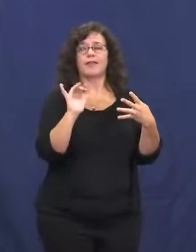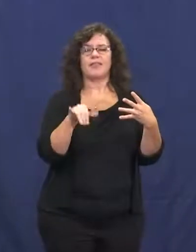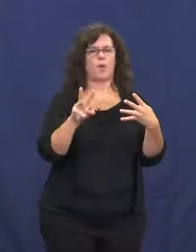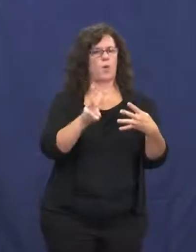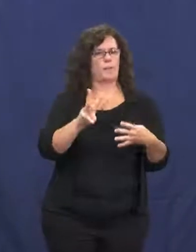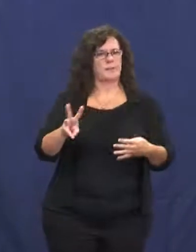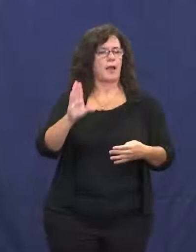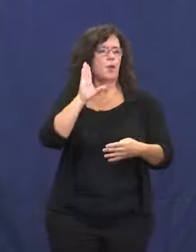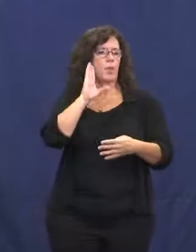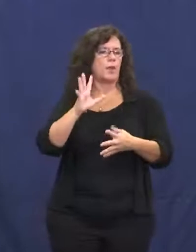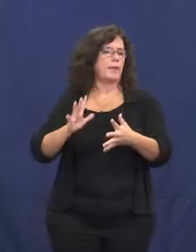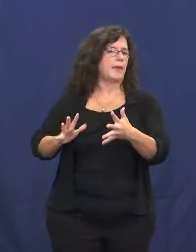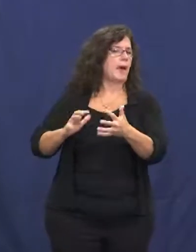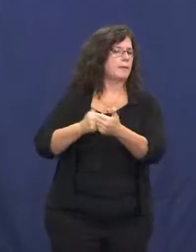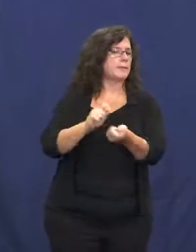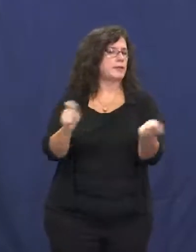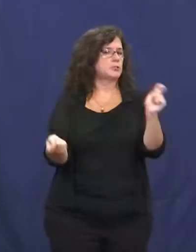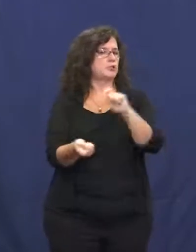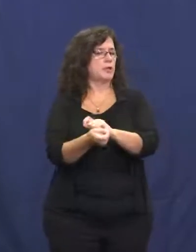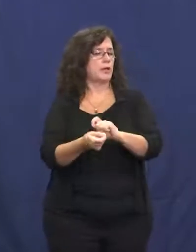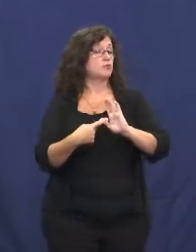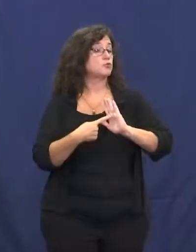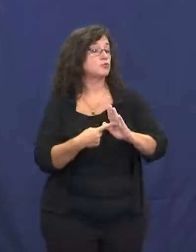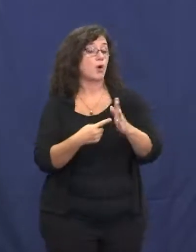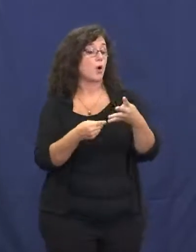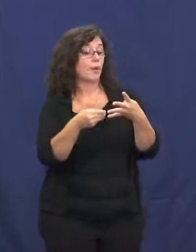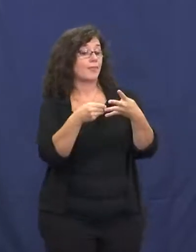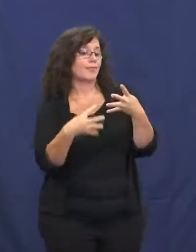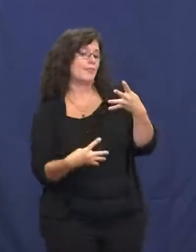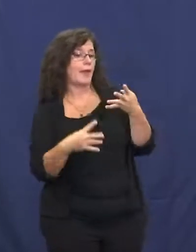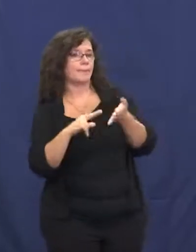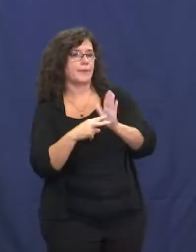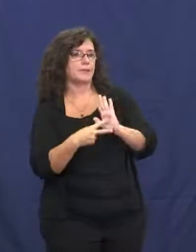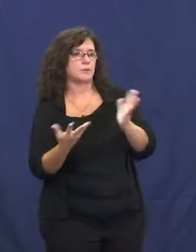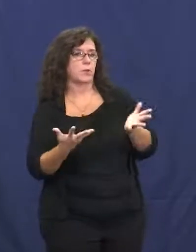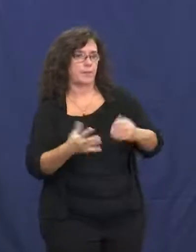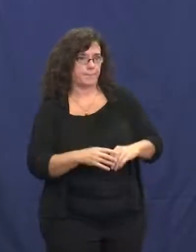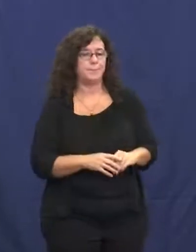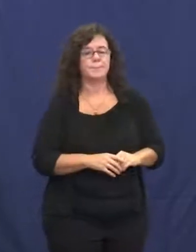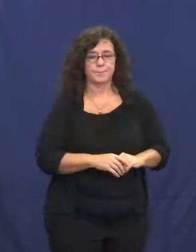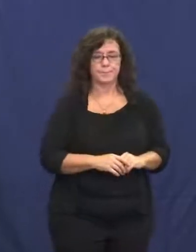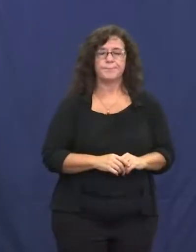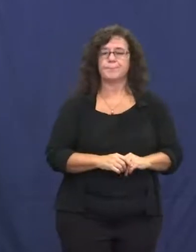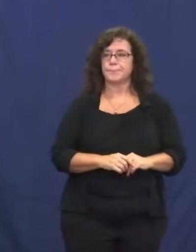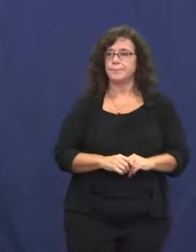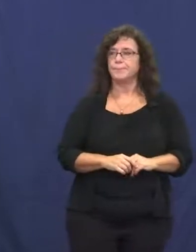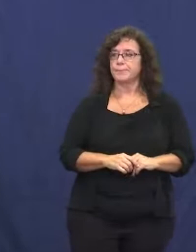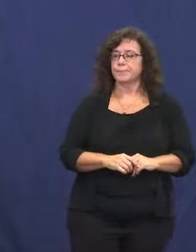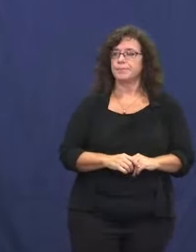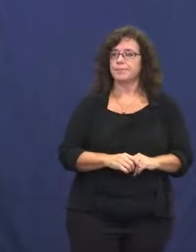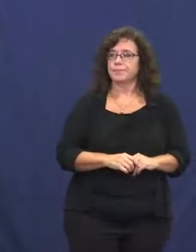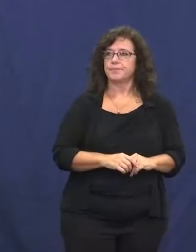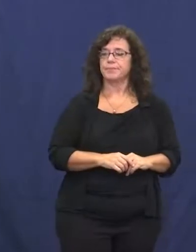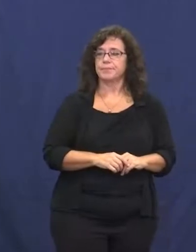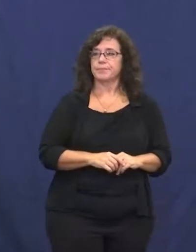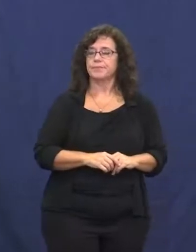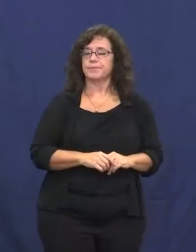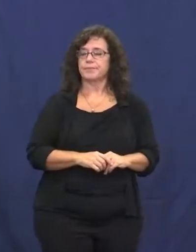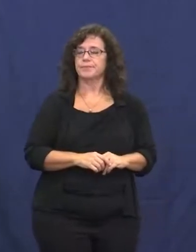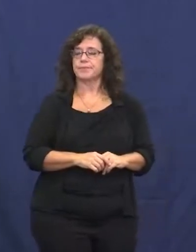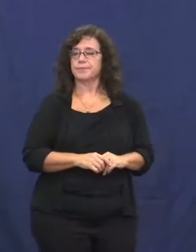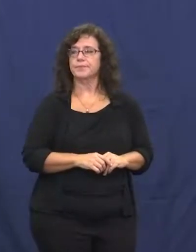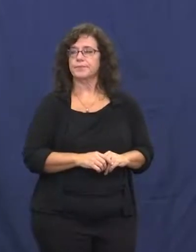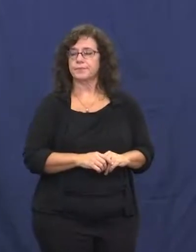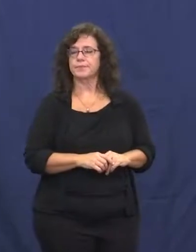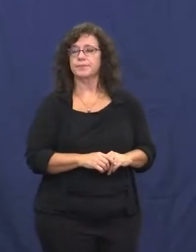an ongoing manner to show the changes associated with that. So for example, when we move to the next stage, as Mr. Powers